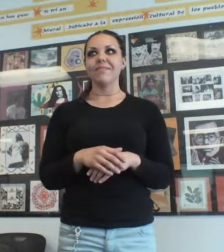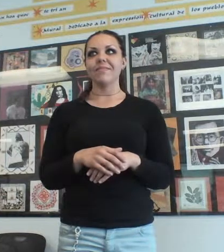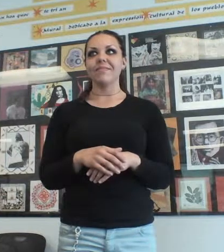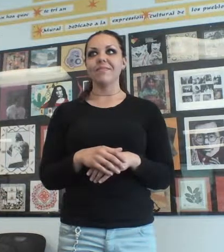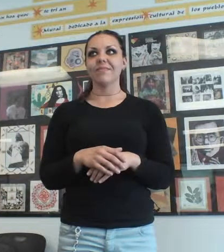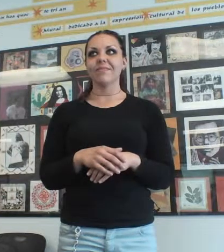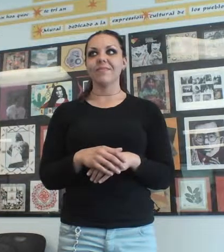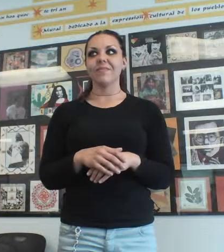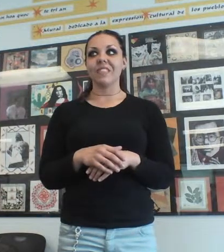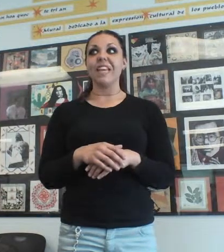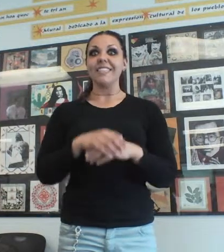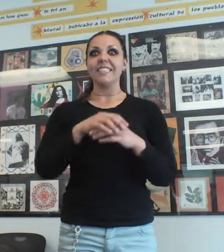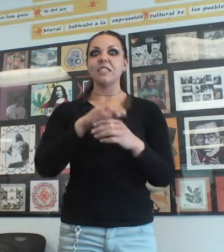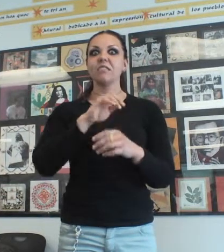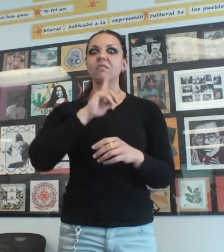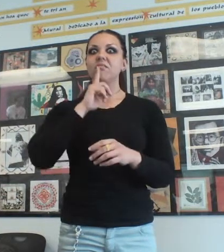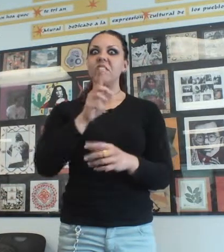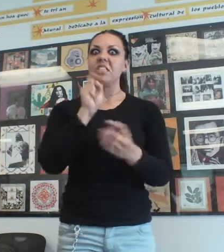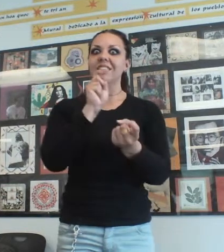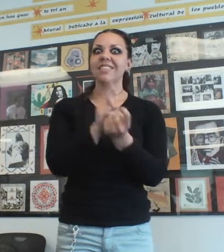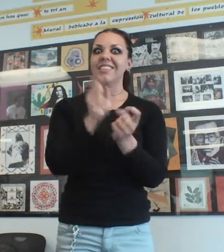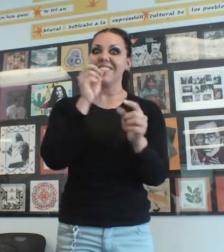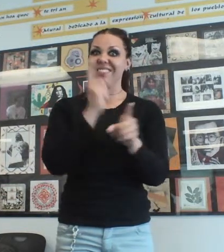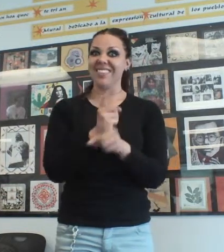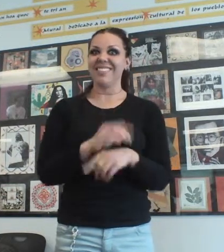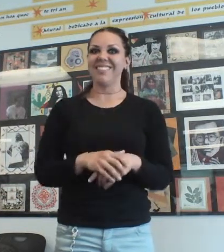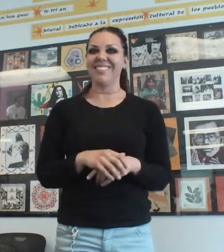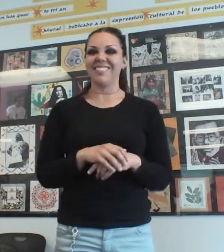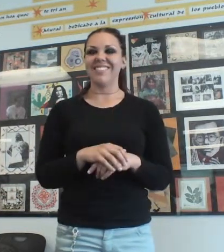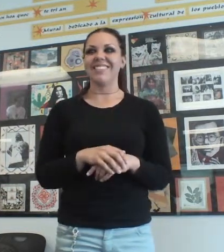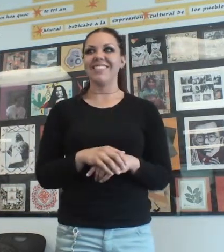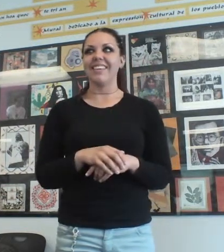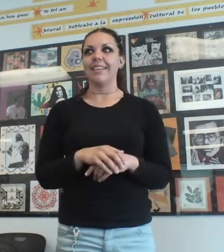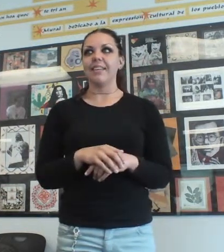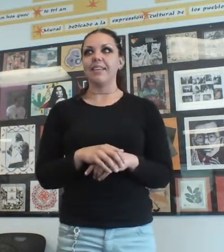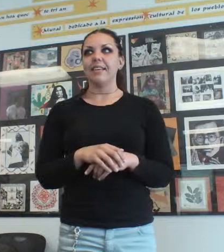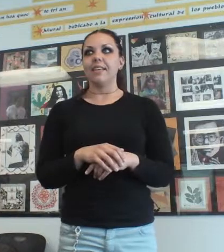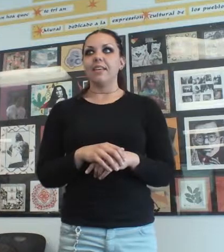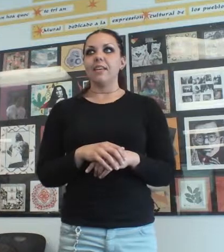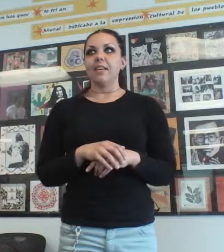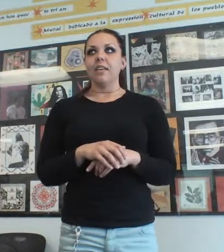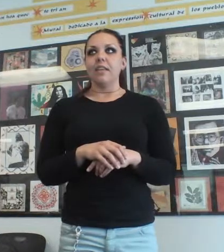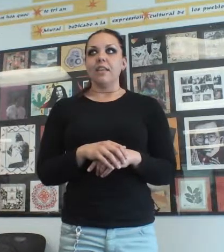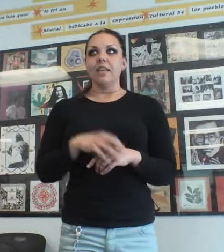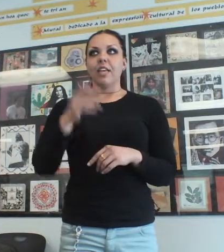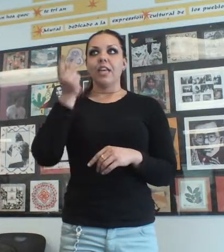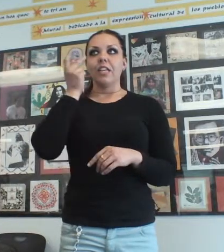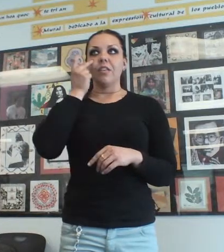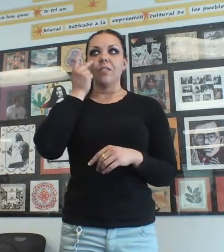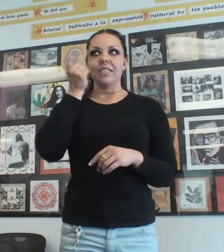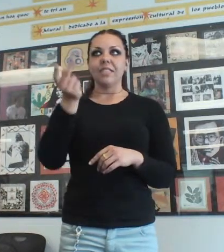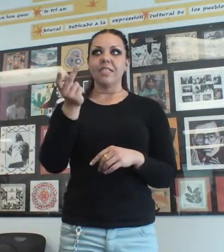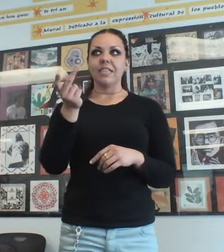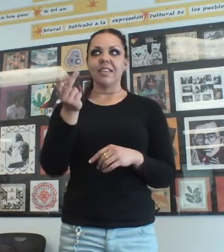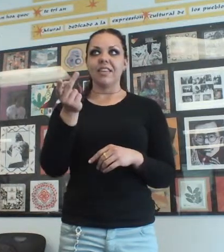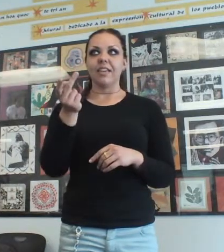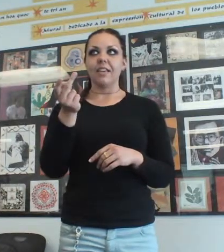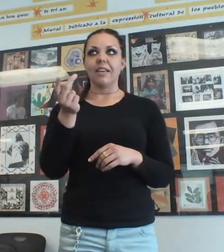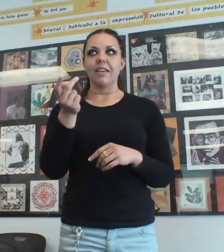Pretty detailed about stepping, actually. It's all these, you go here first, you get the message, and it goes in here, and it goes out there, and it comes over here,